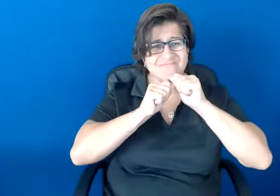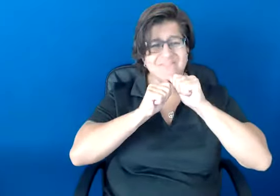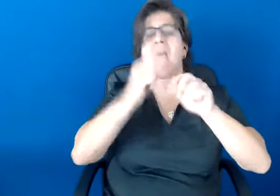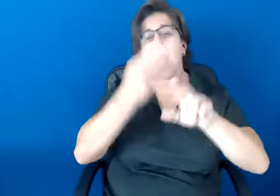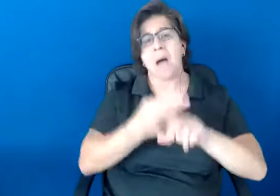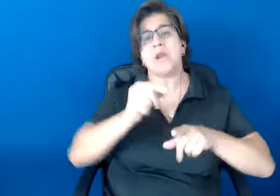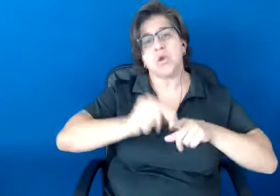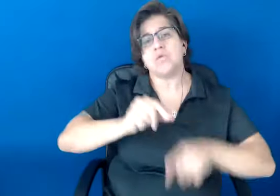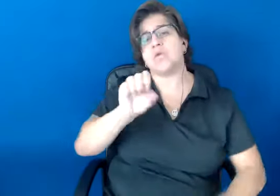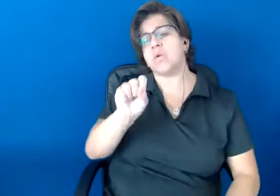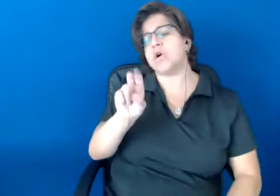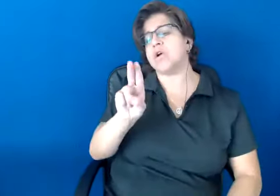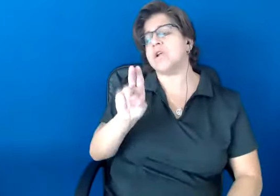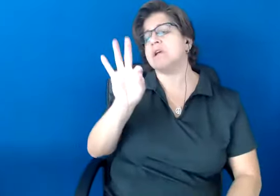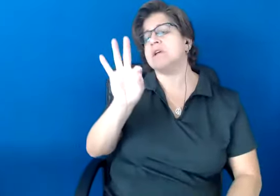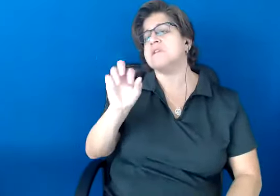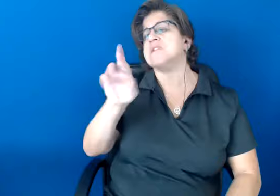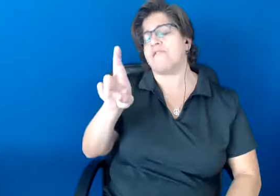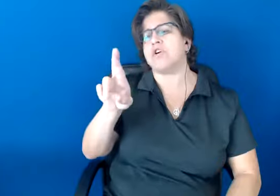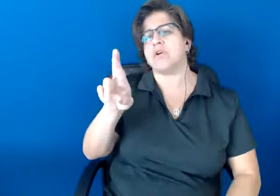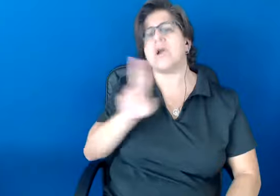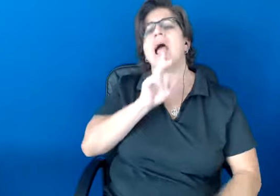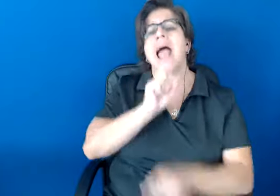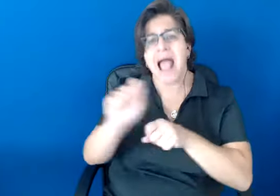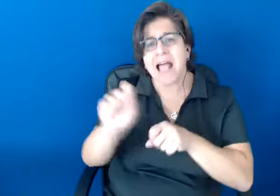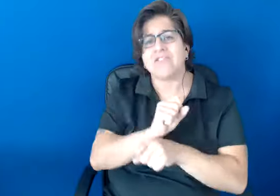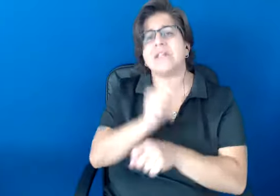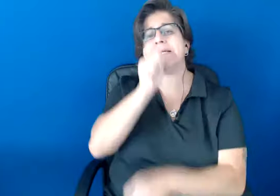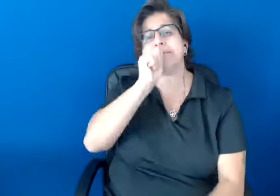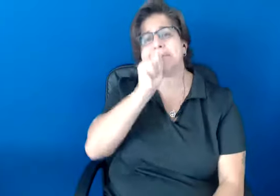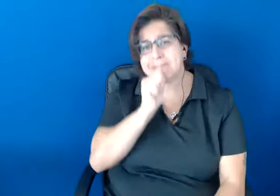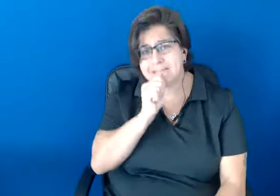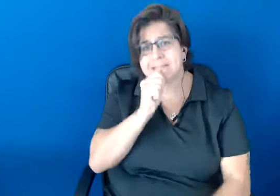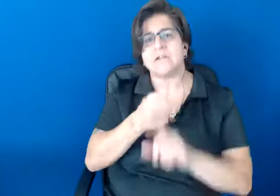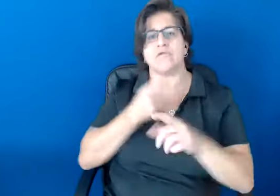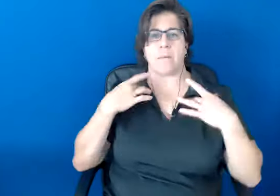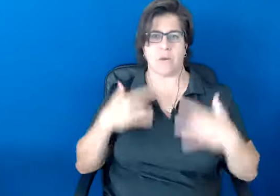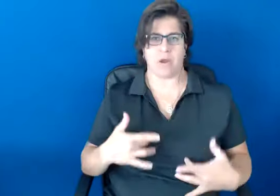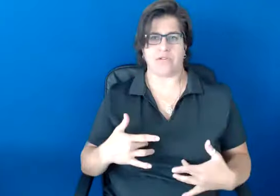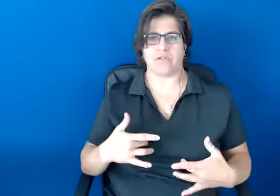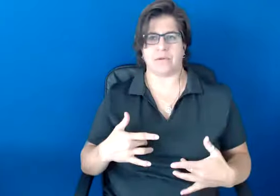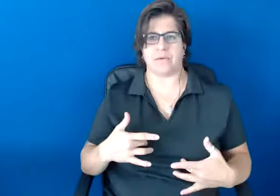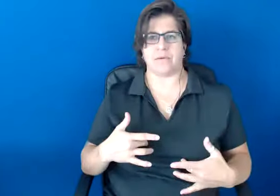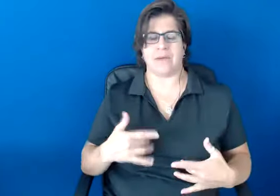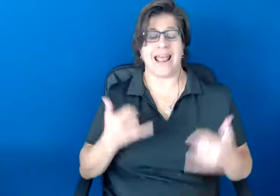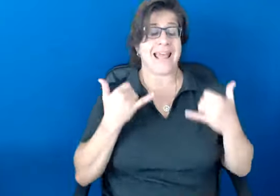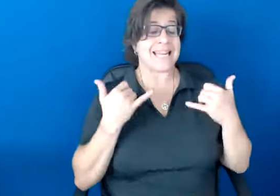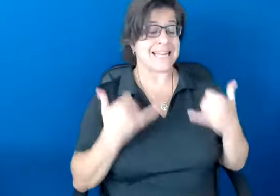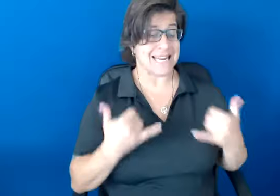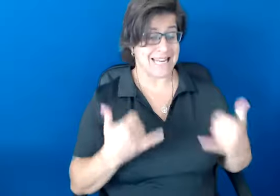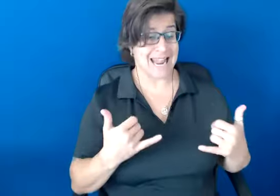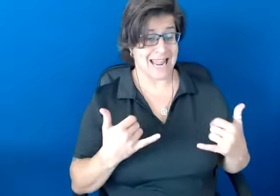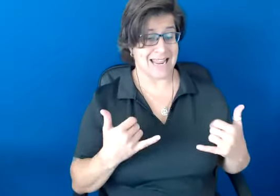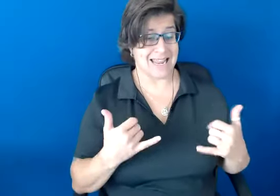suffered, from depression. And today, as a result of the